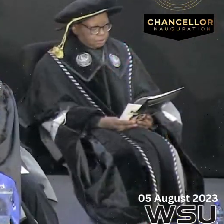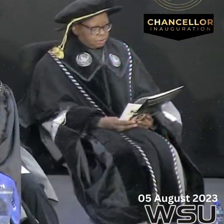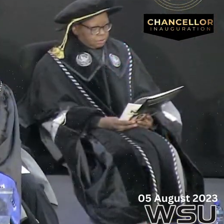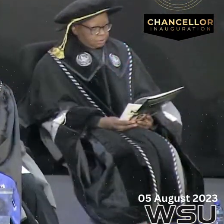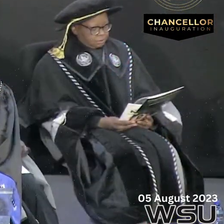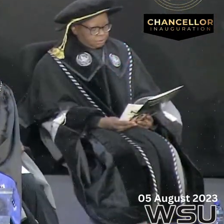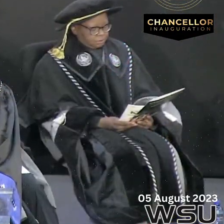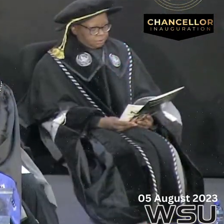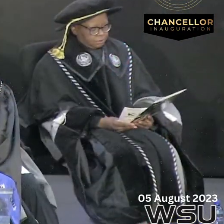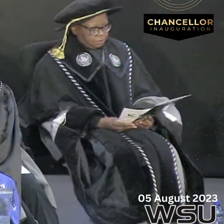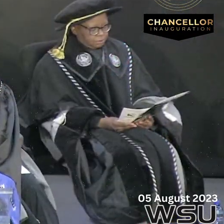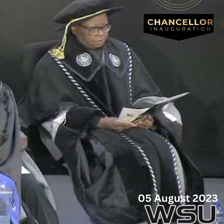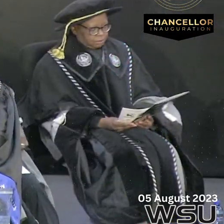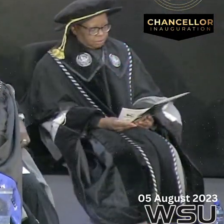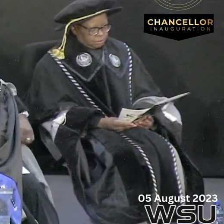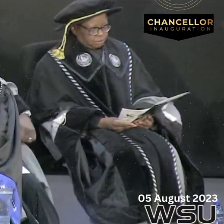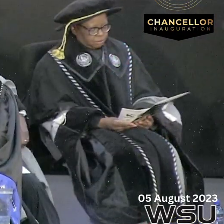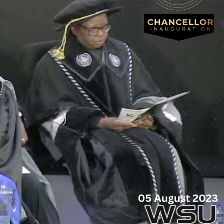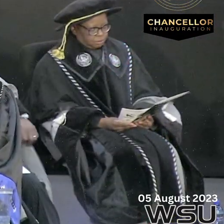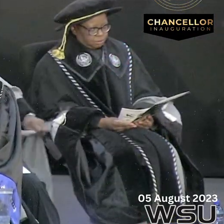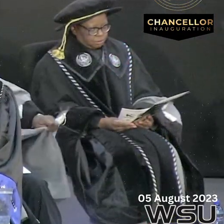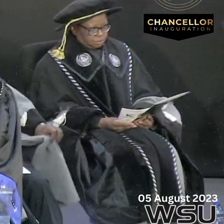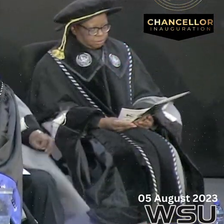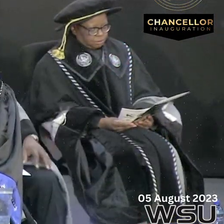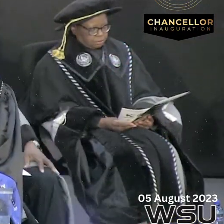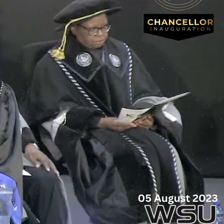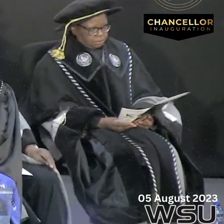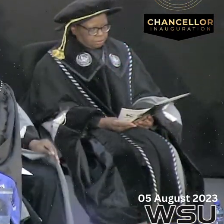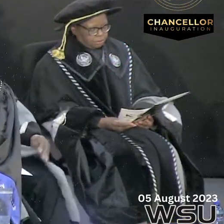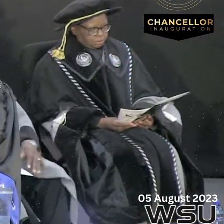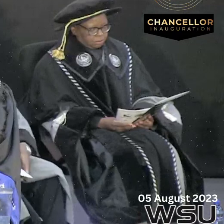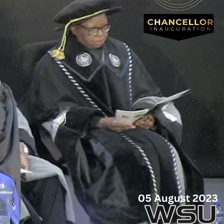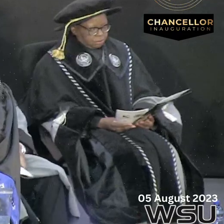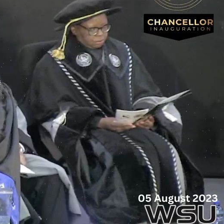The one whose walk is blameless,